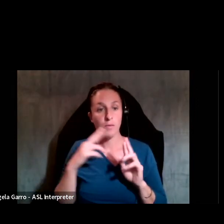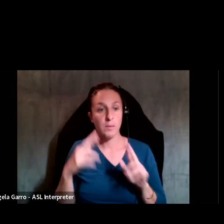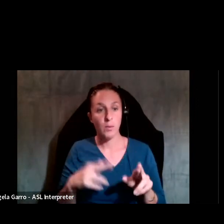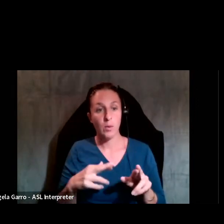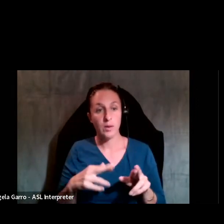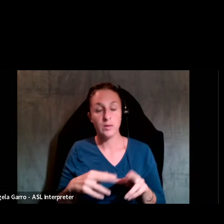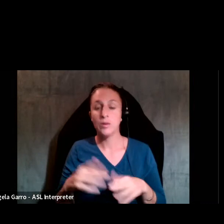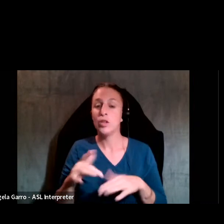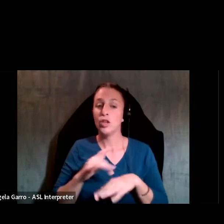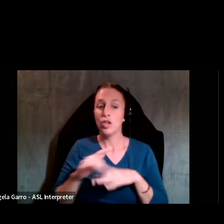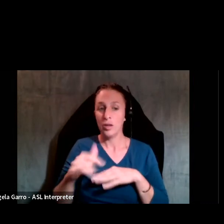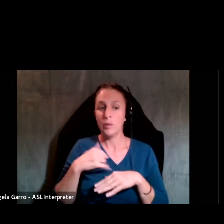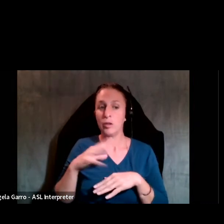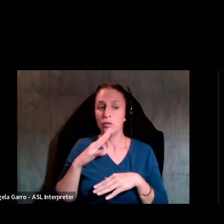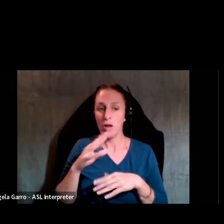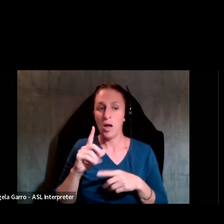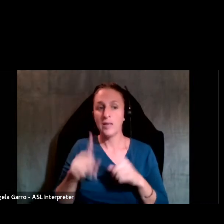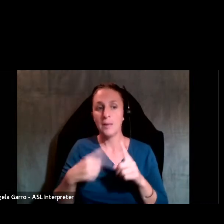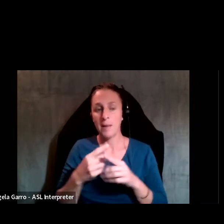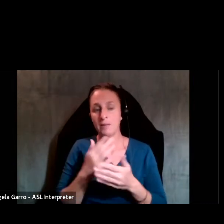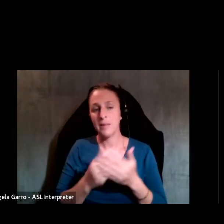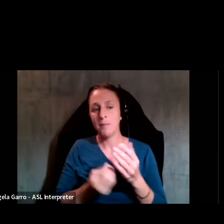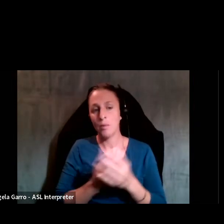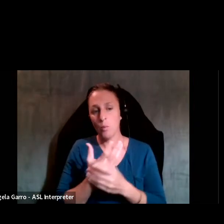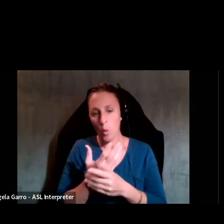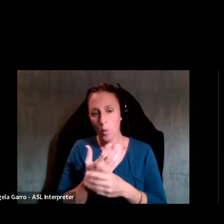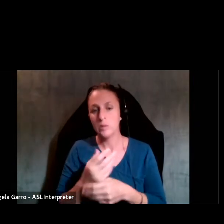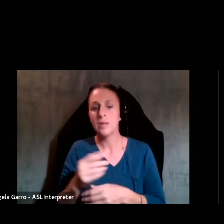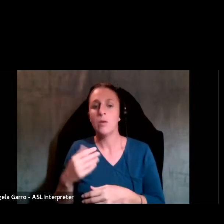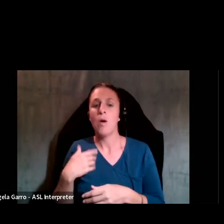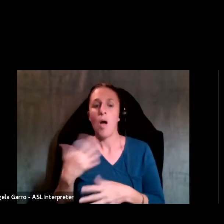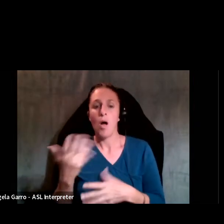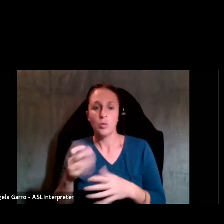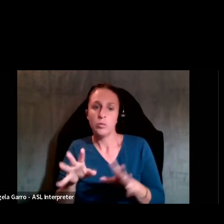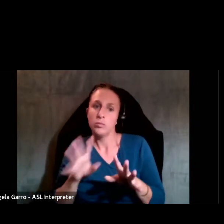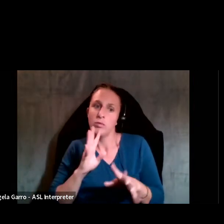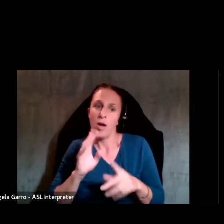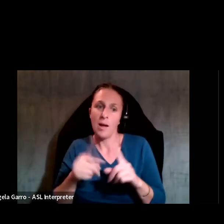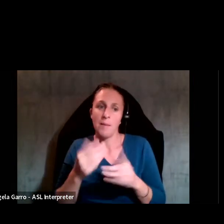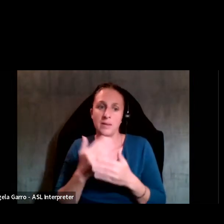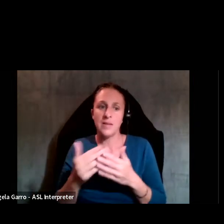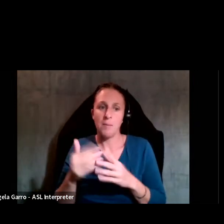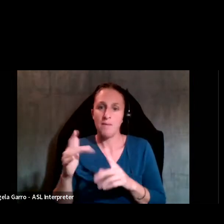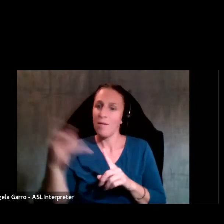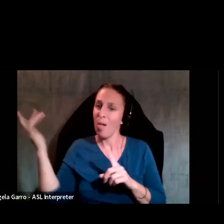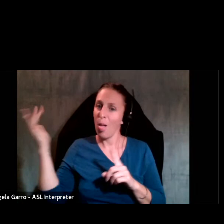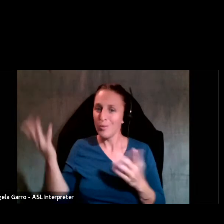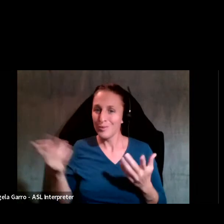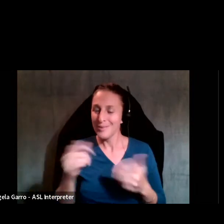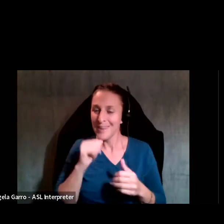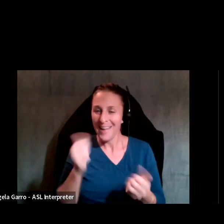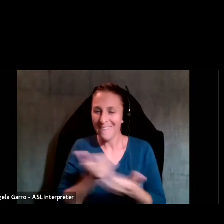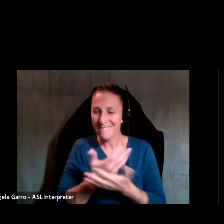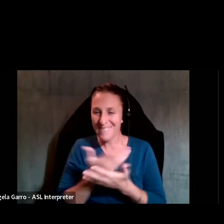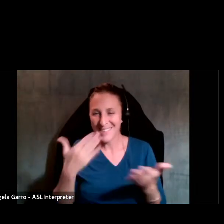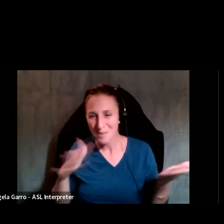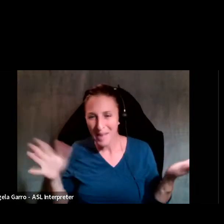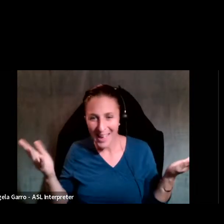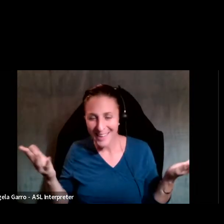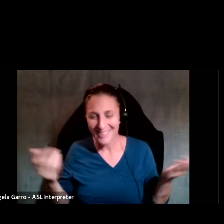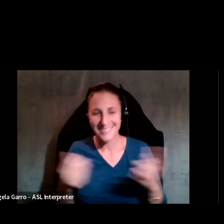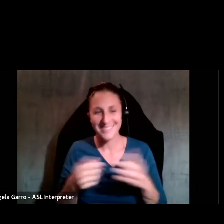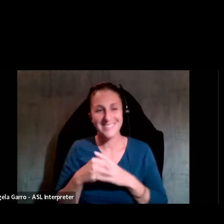So earlier we did talk about some of the grows, but we also wanted to talk about some of the glows because not everything is bad.